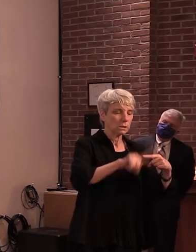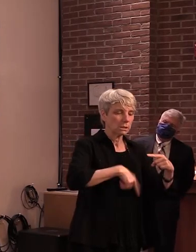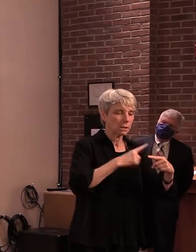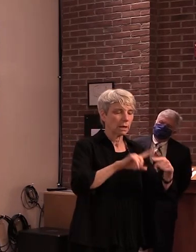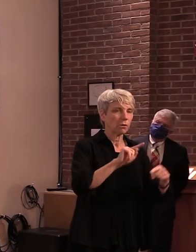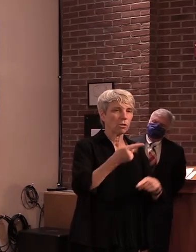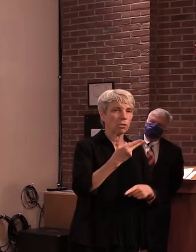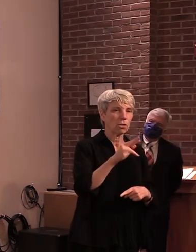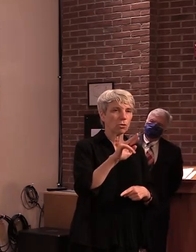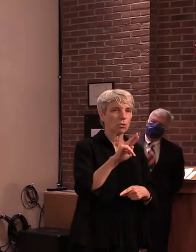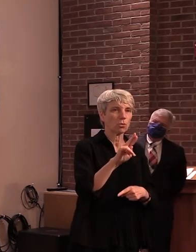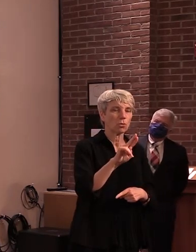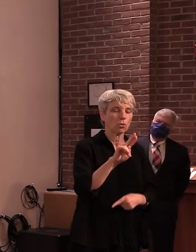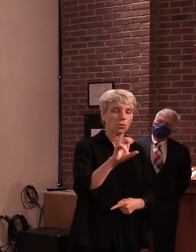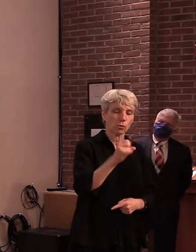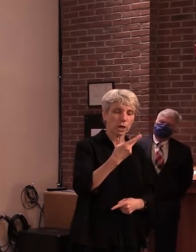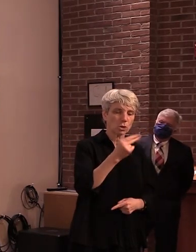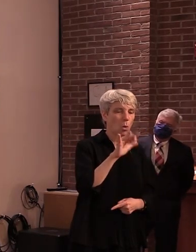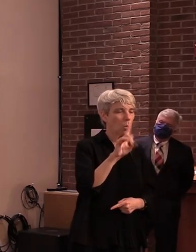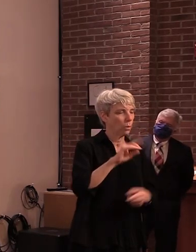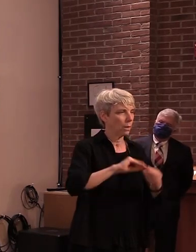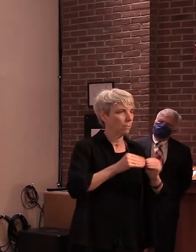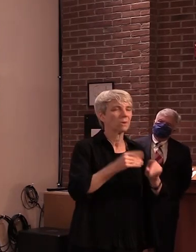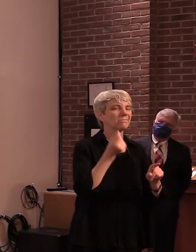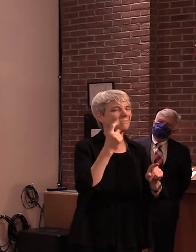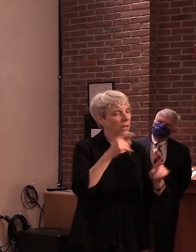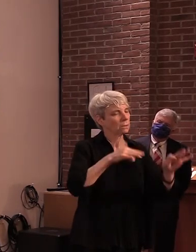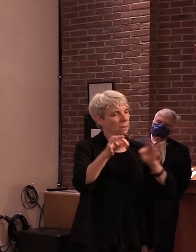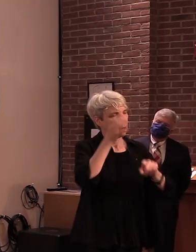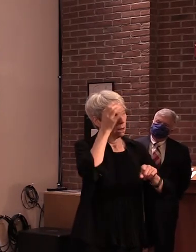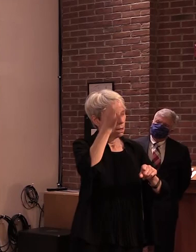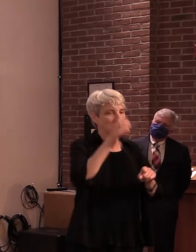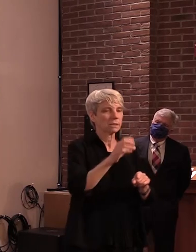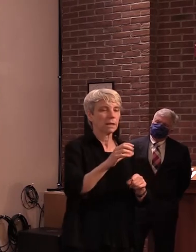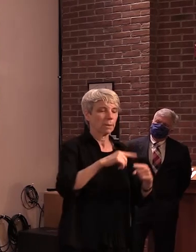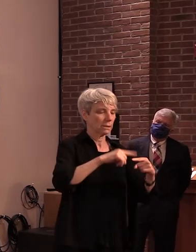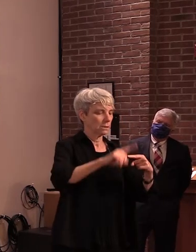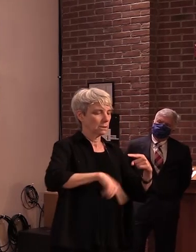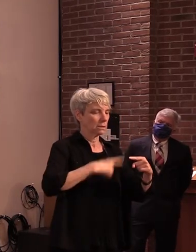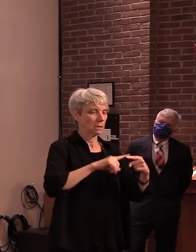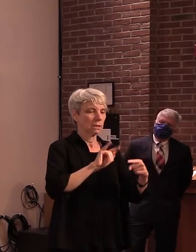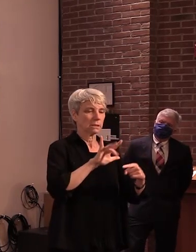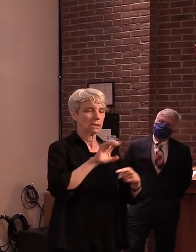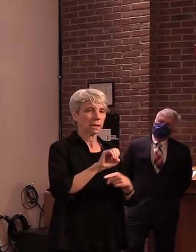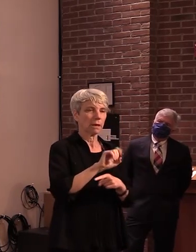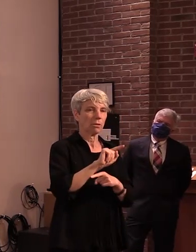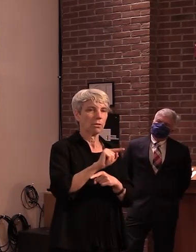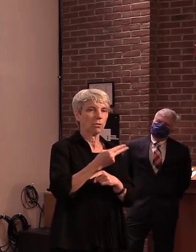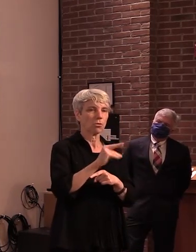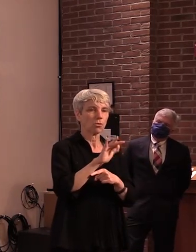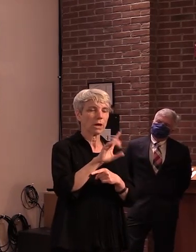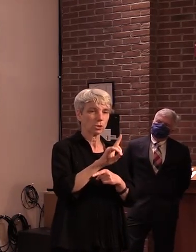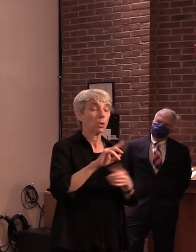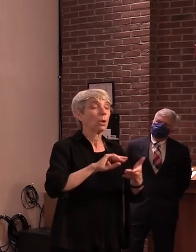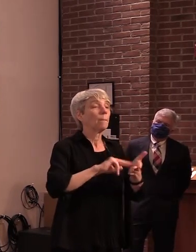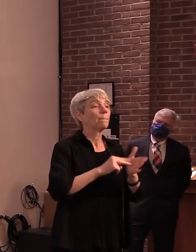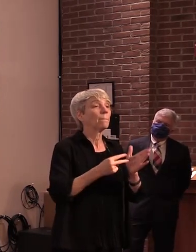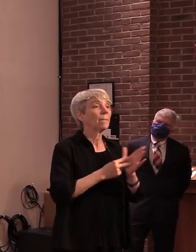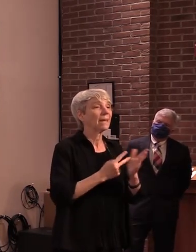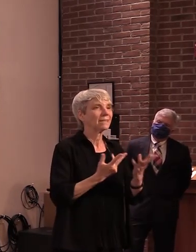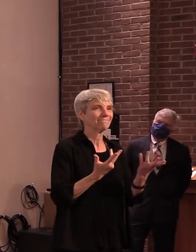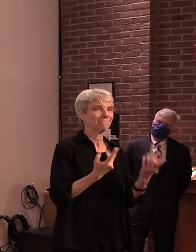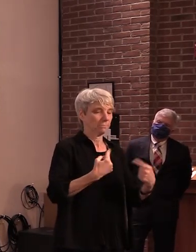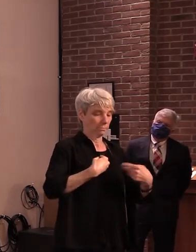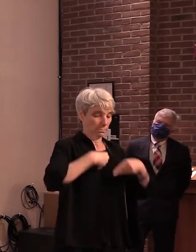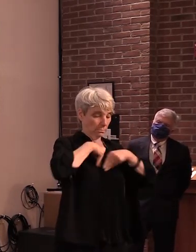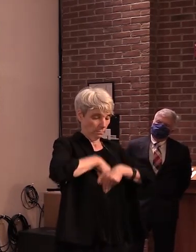public to understand. Cycle threshold is this sort of indicator of how much virus is there, if I could